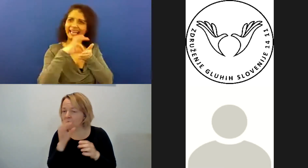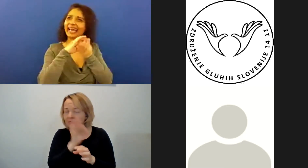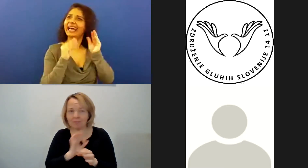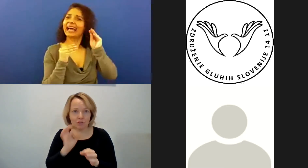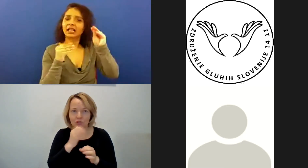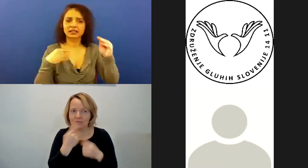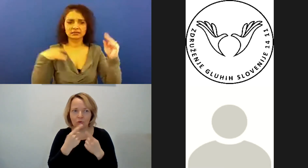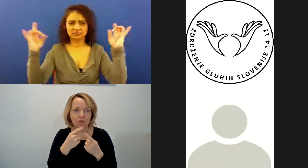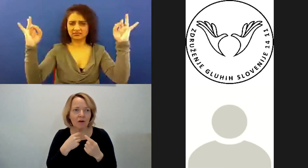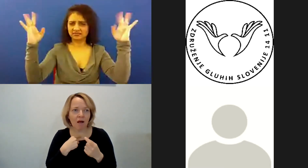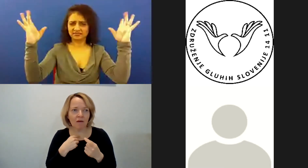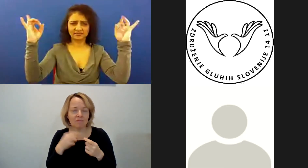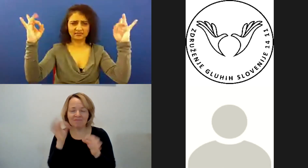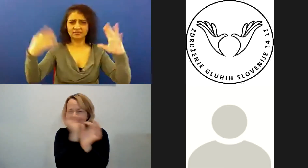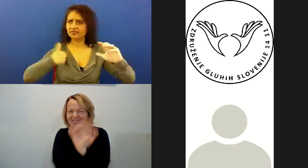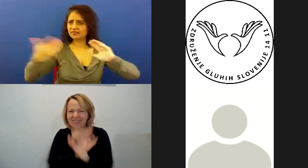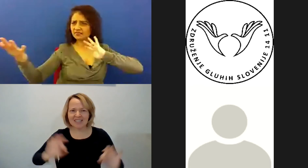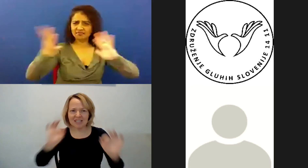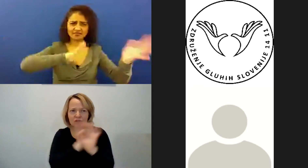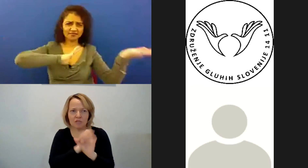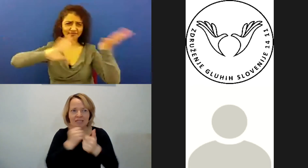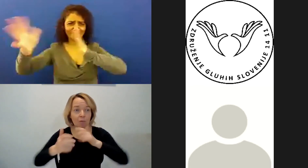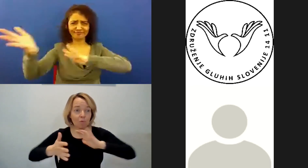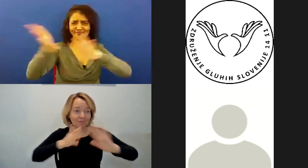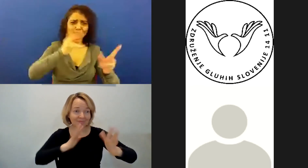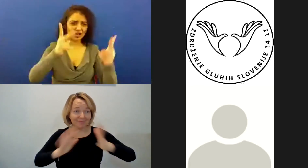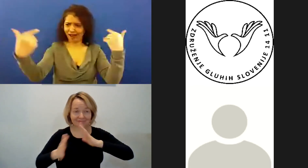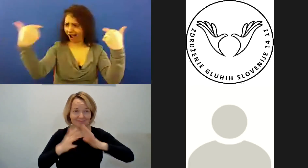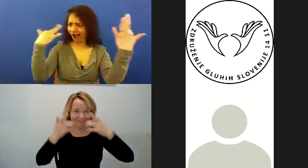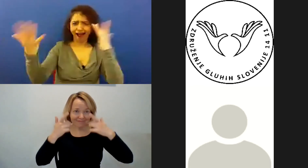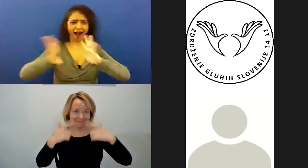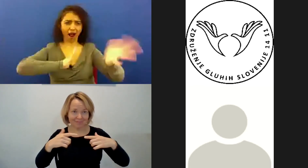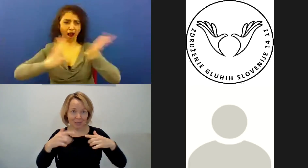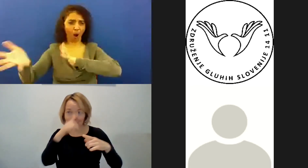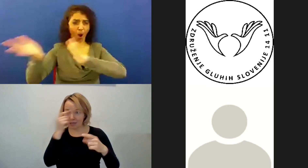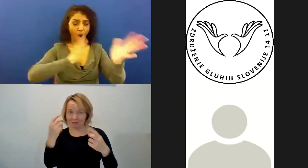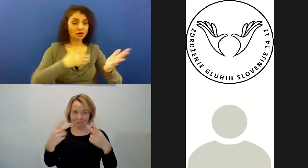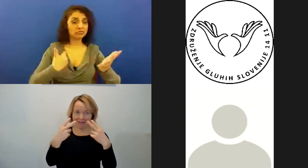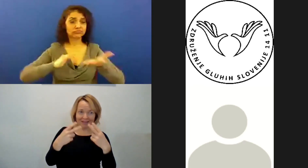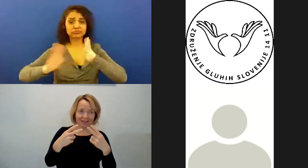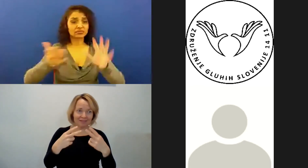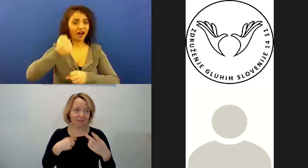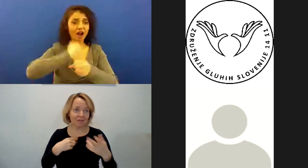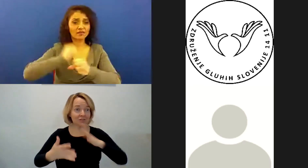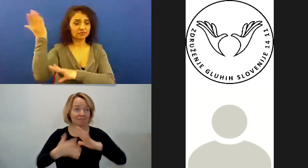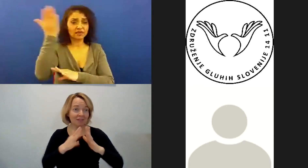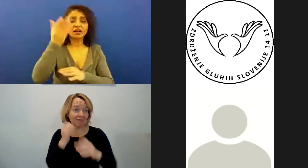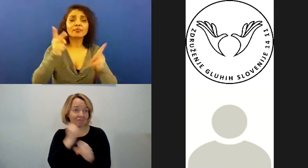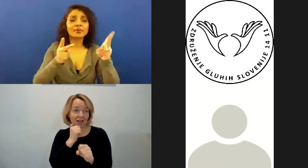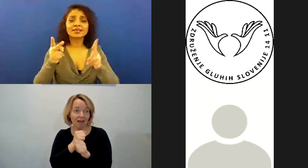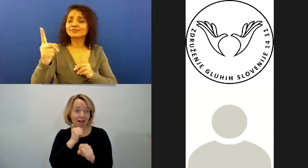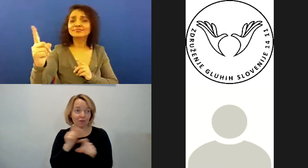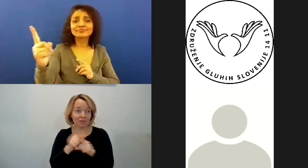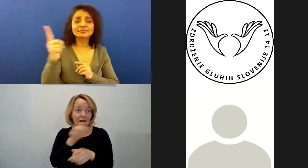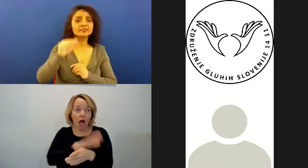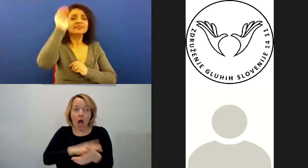Nobody ever talked to me about my ability to speak or my lack of ability to speak. They